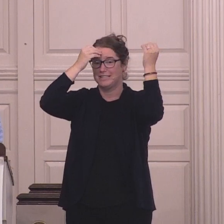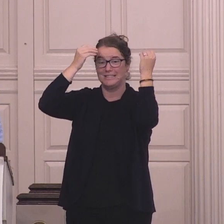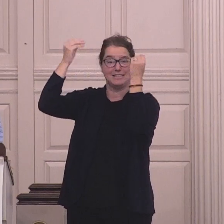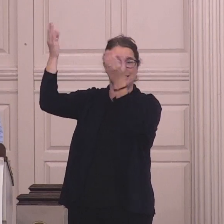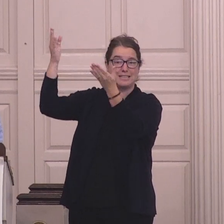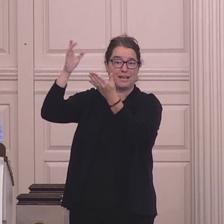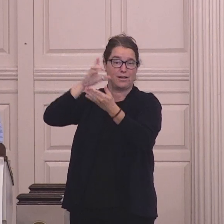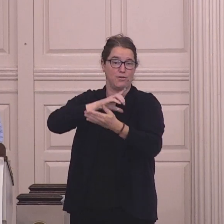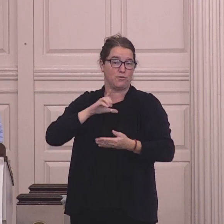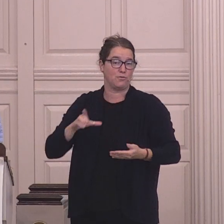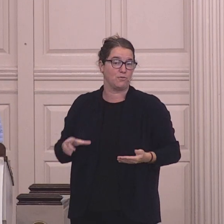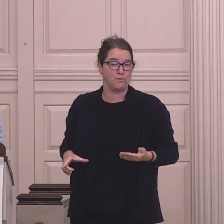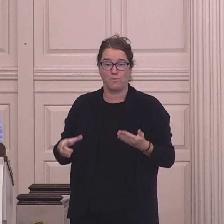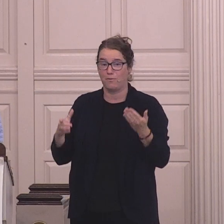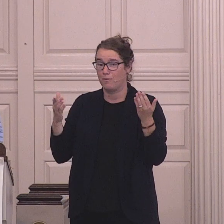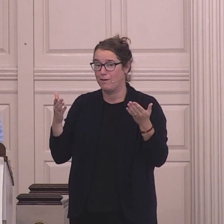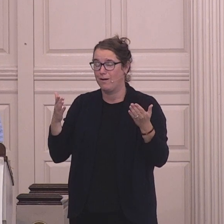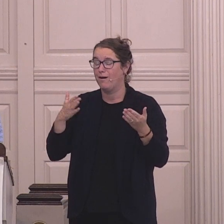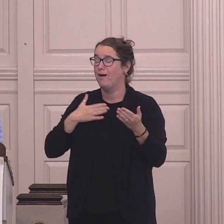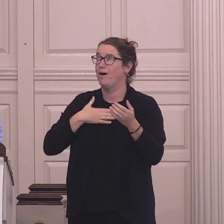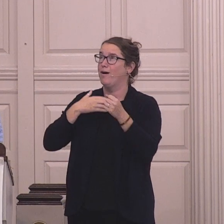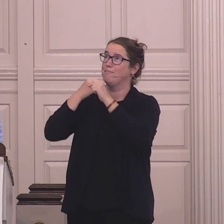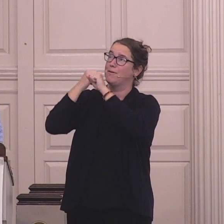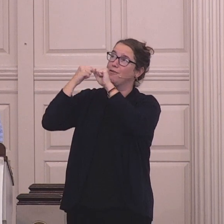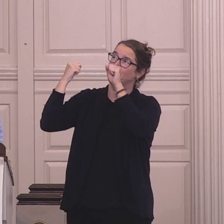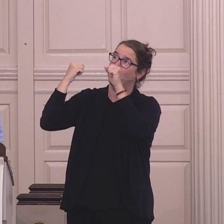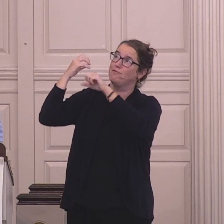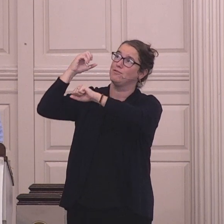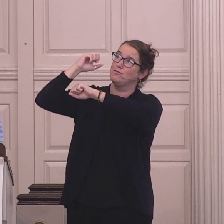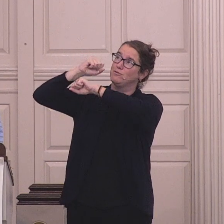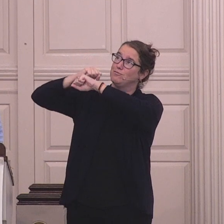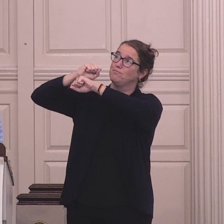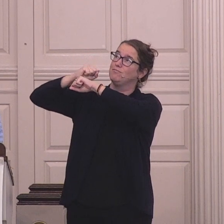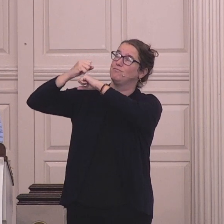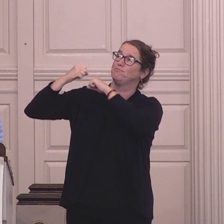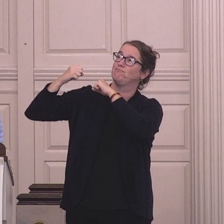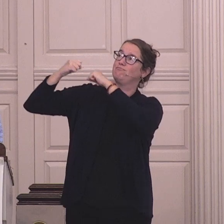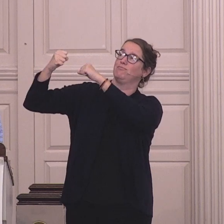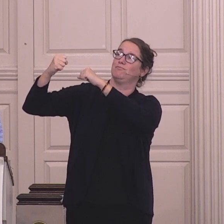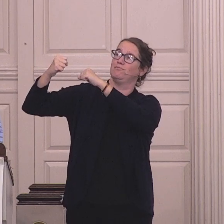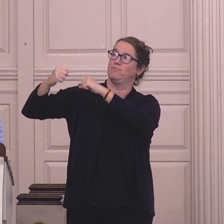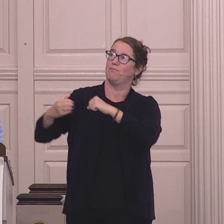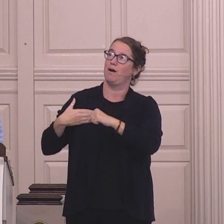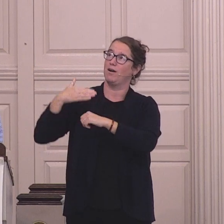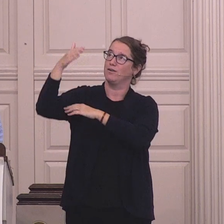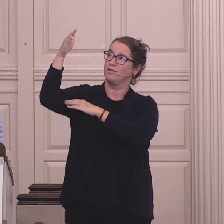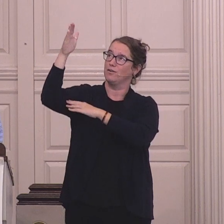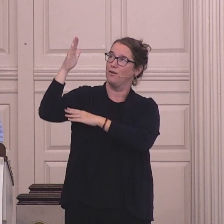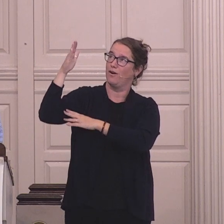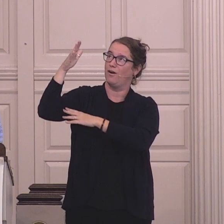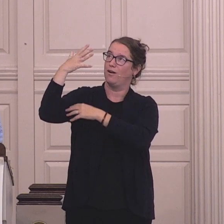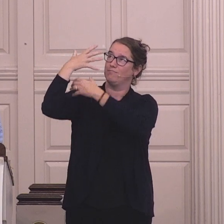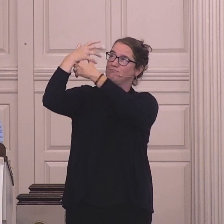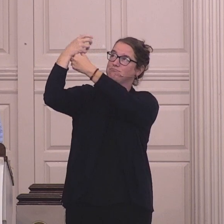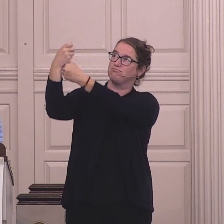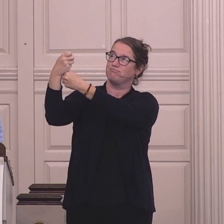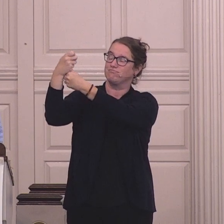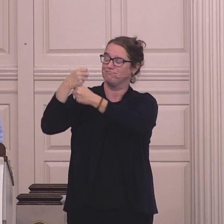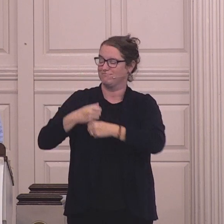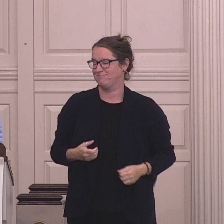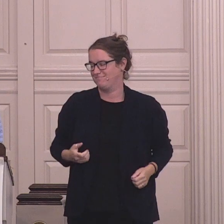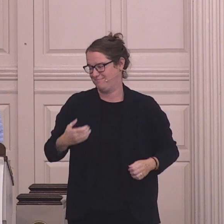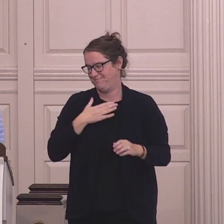say to the Lord, my refuge and my fortress, my God, in whom I